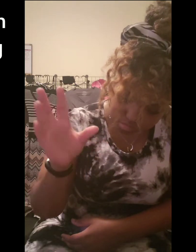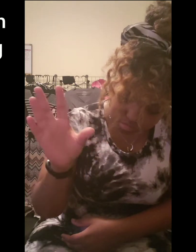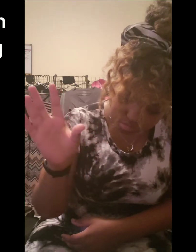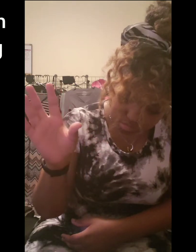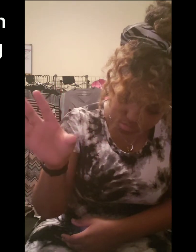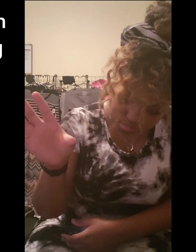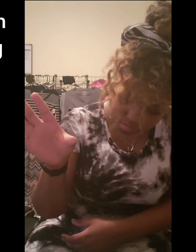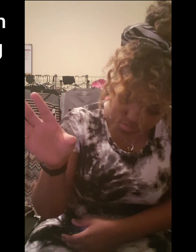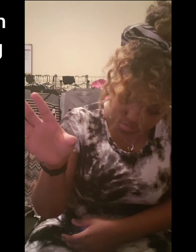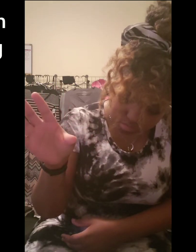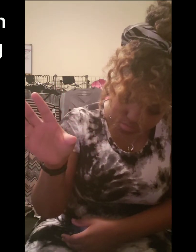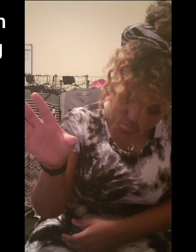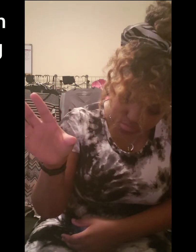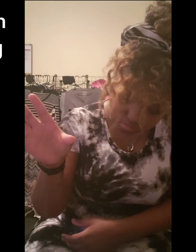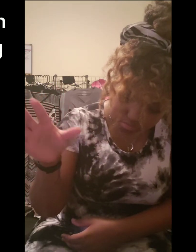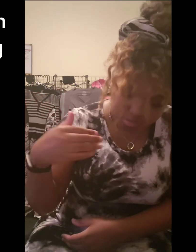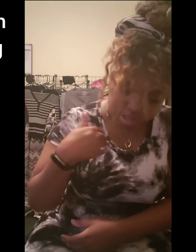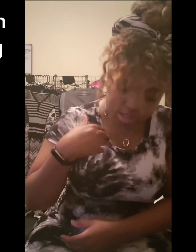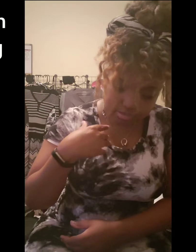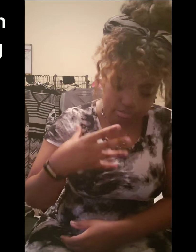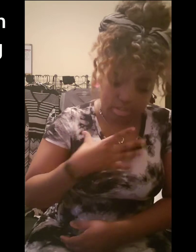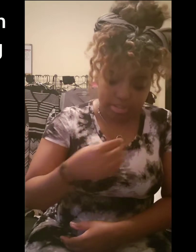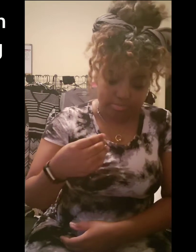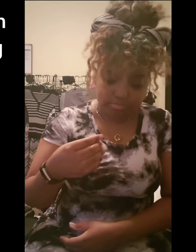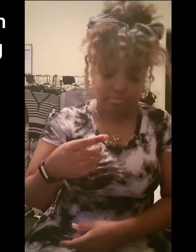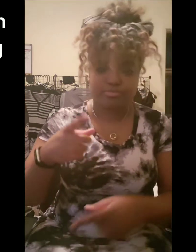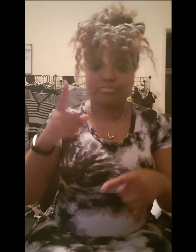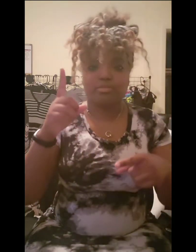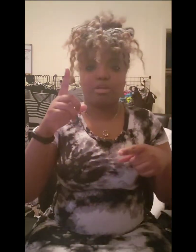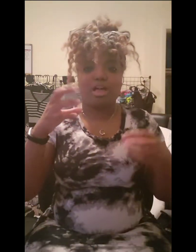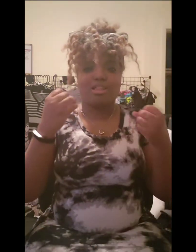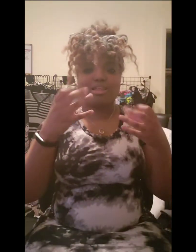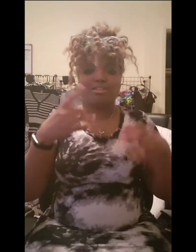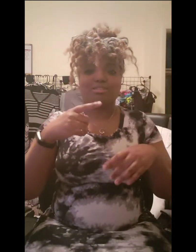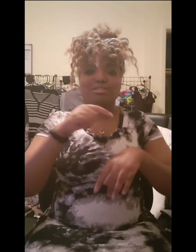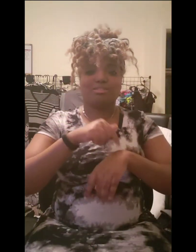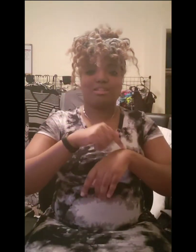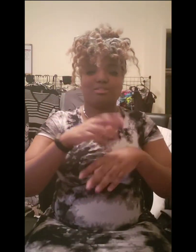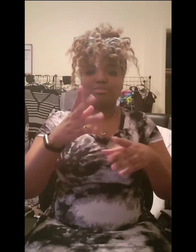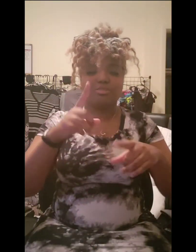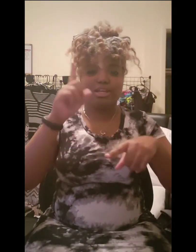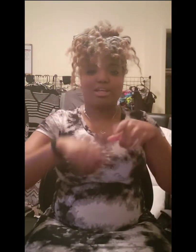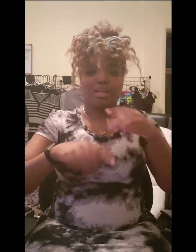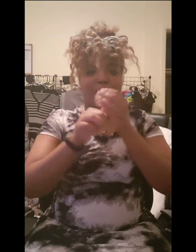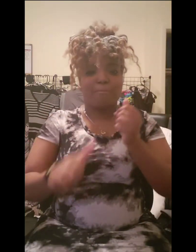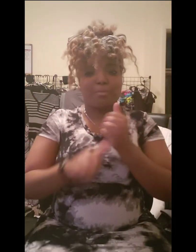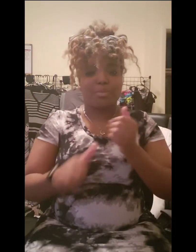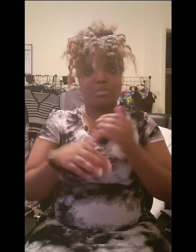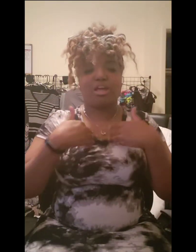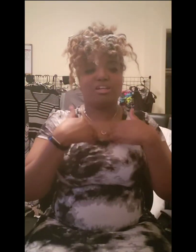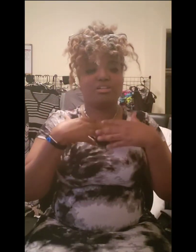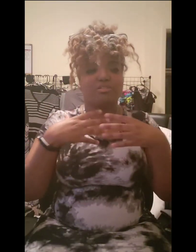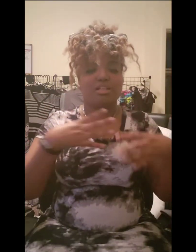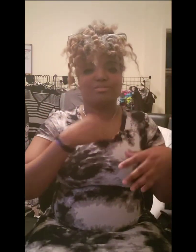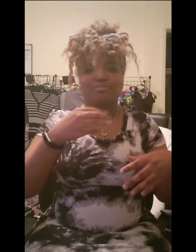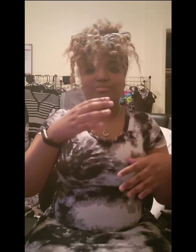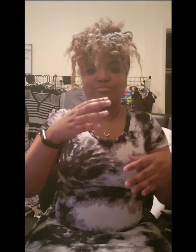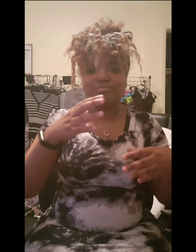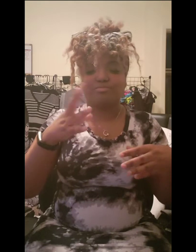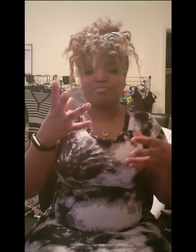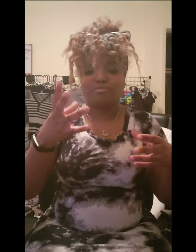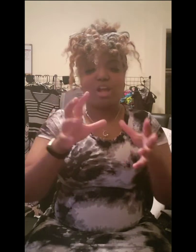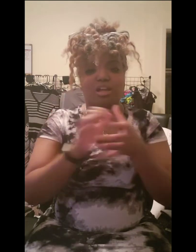all of type 2, but you have severe constipation or blockage of the intestine. That's also rare, and I am